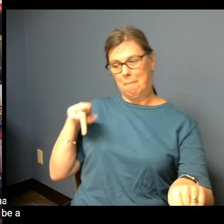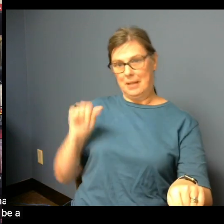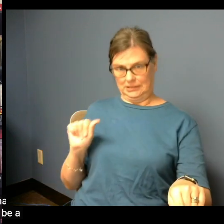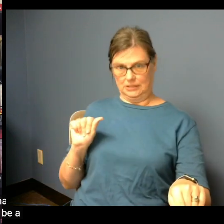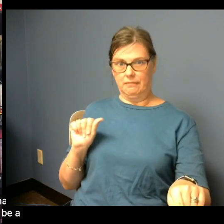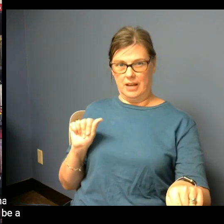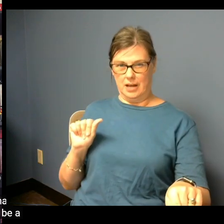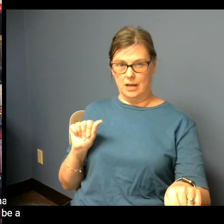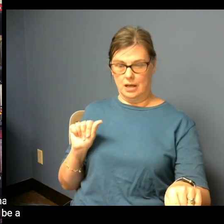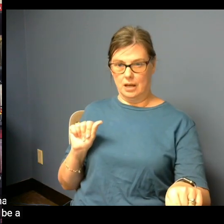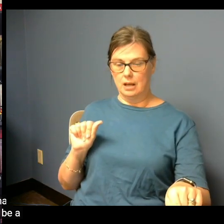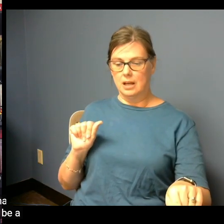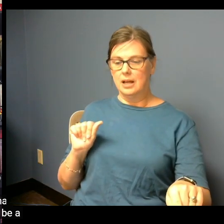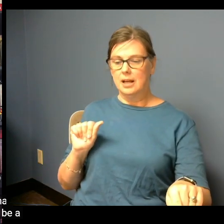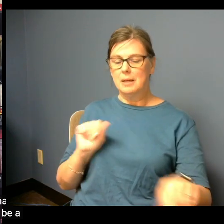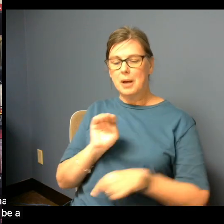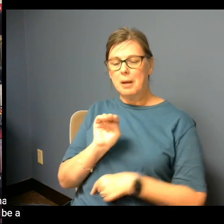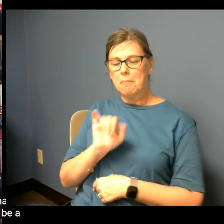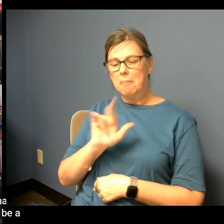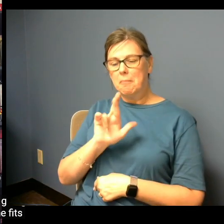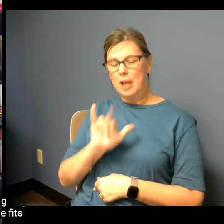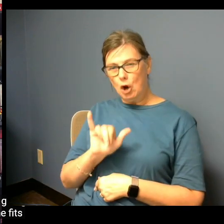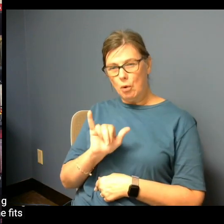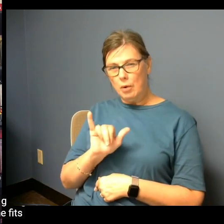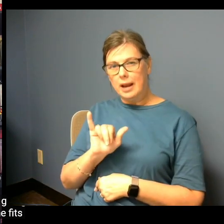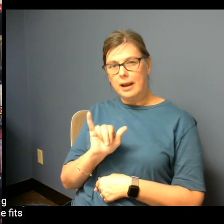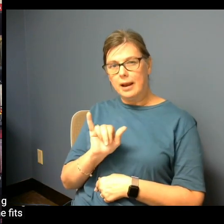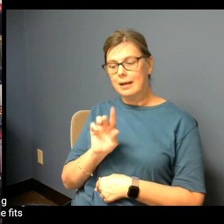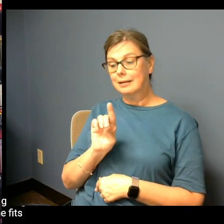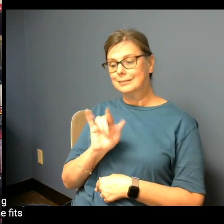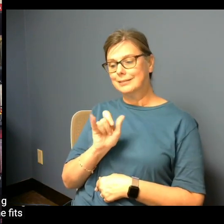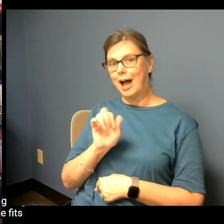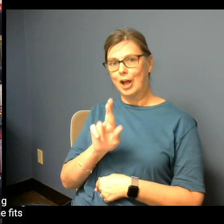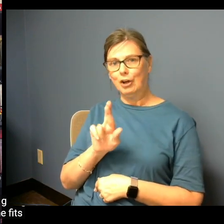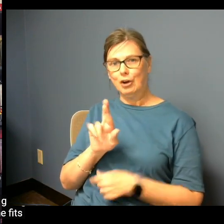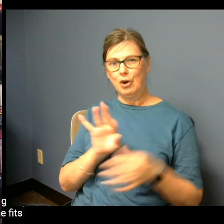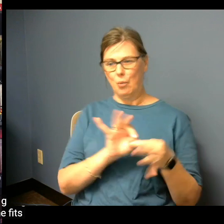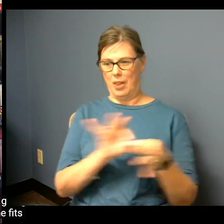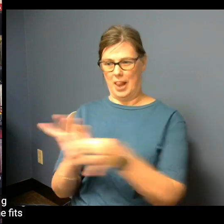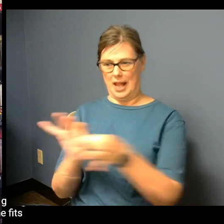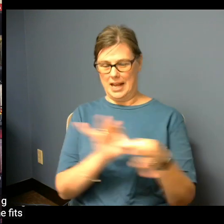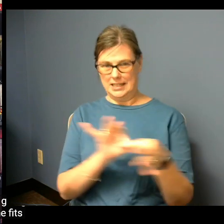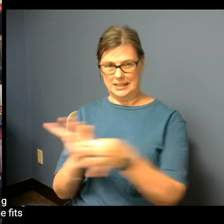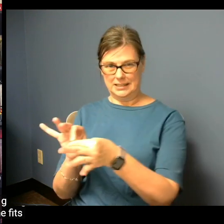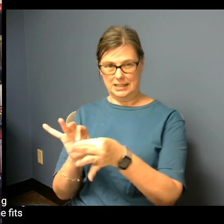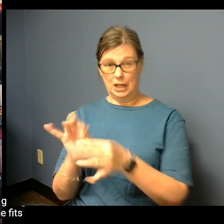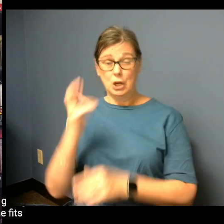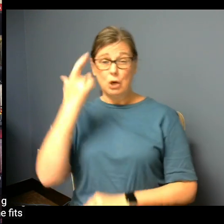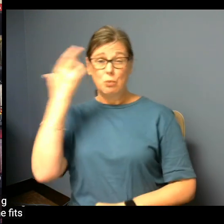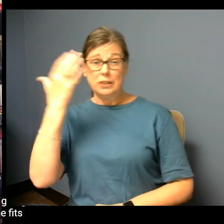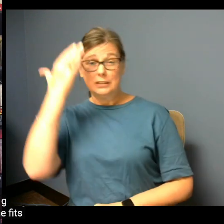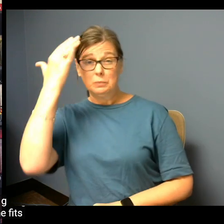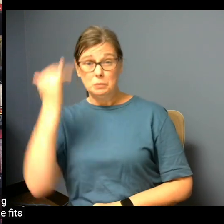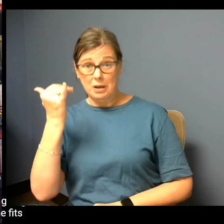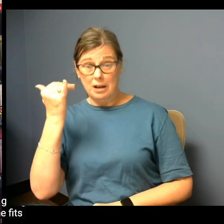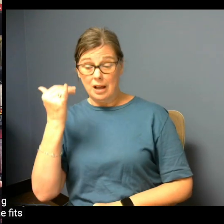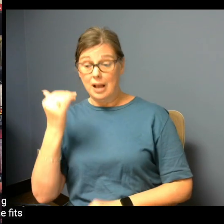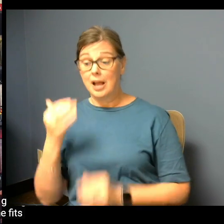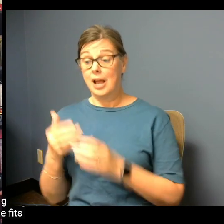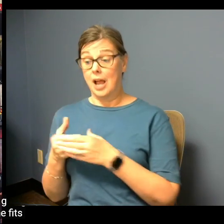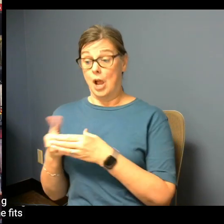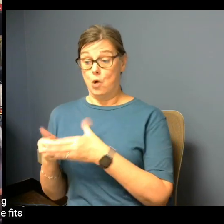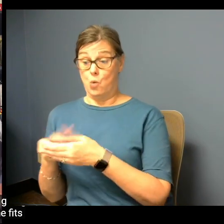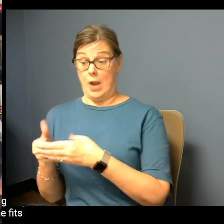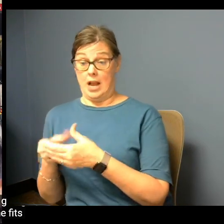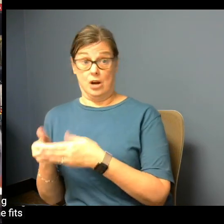she gives you that background for what it meant to be a Quaker. And since Pennsylvania is going to be a like refuge